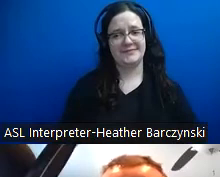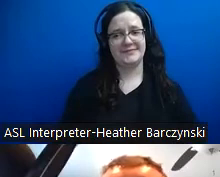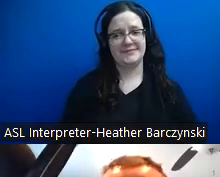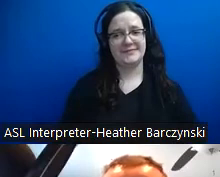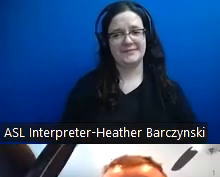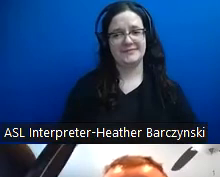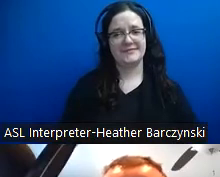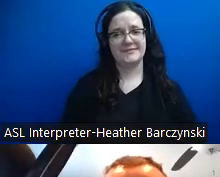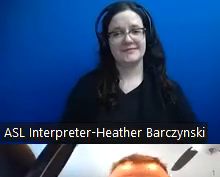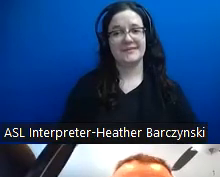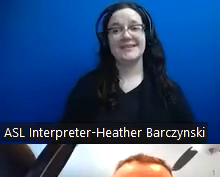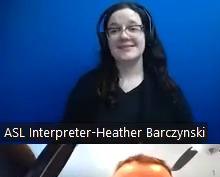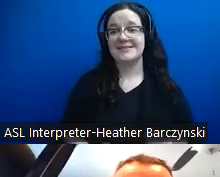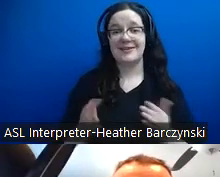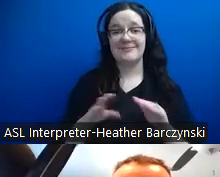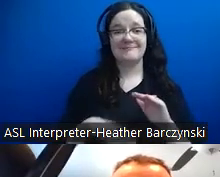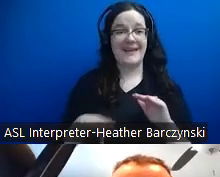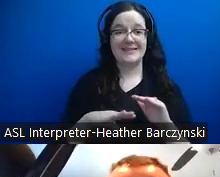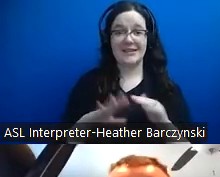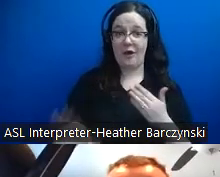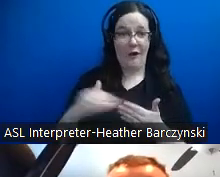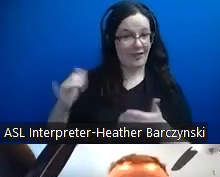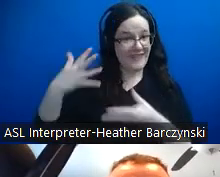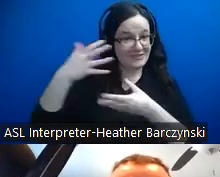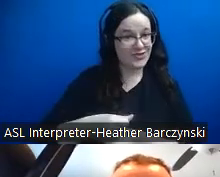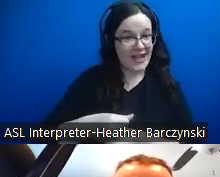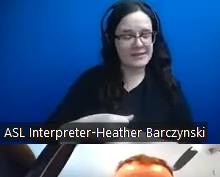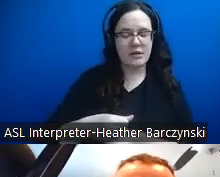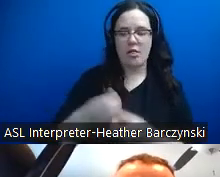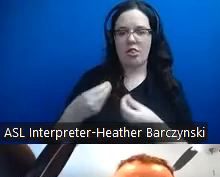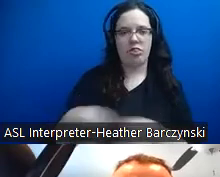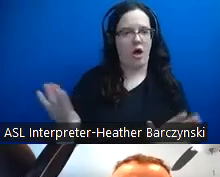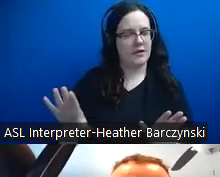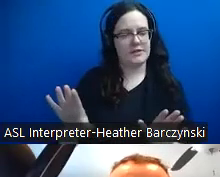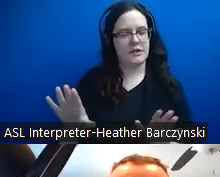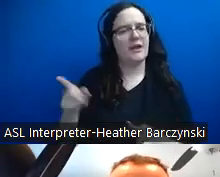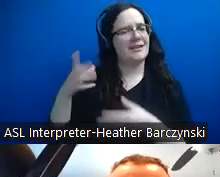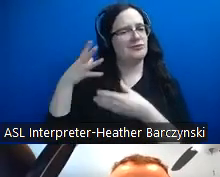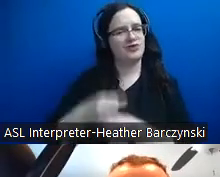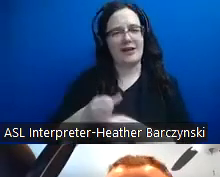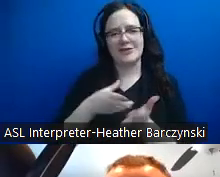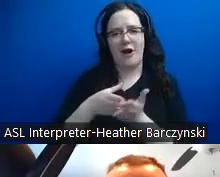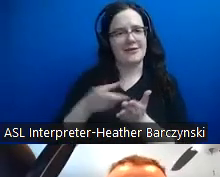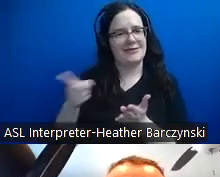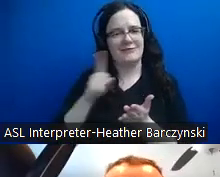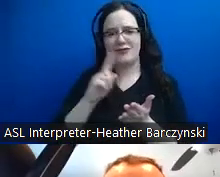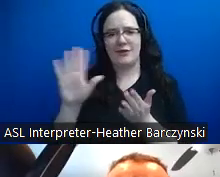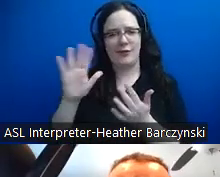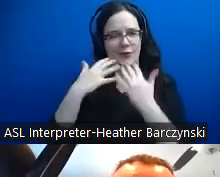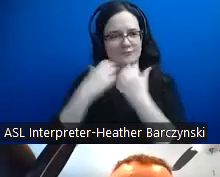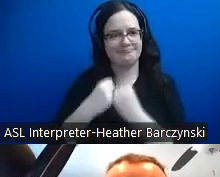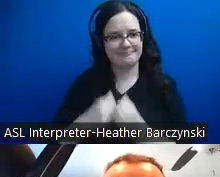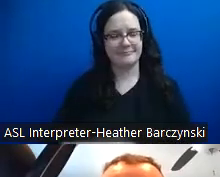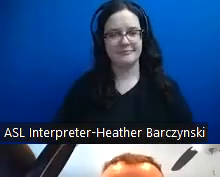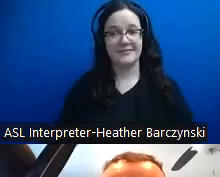And basically I lost all of the trust that she had in me, and trust and honesty are two of her biggest things. We're